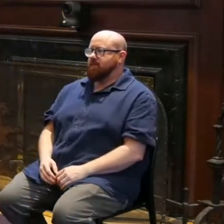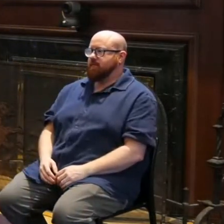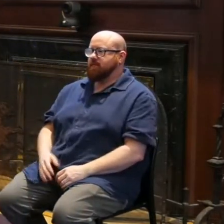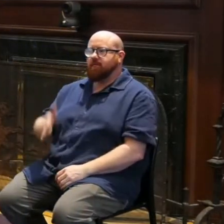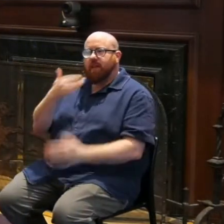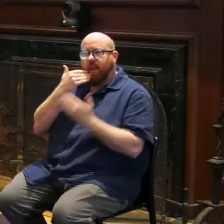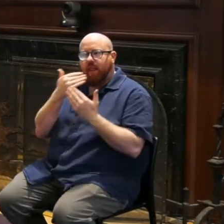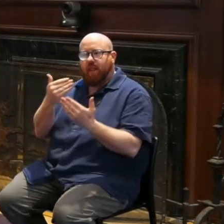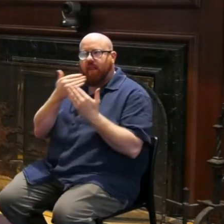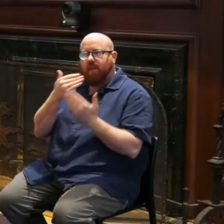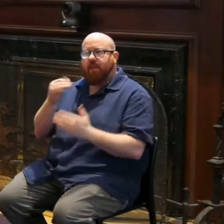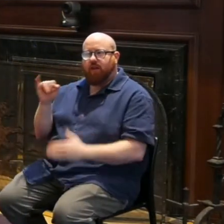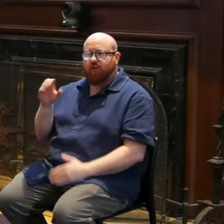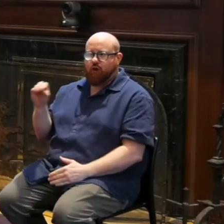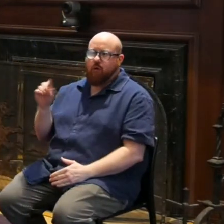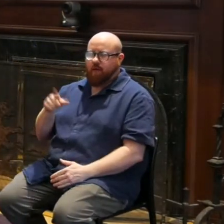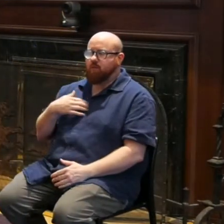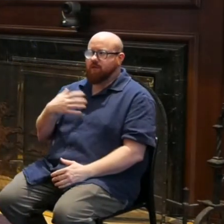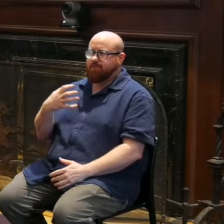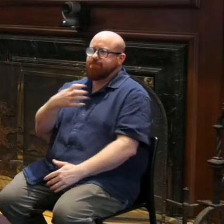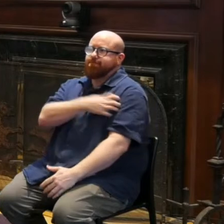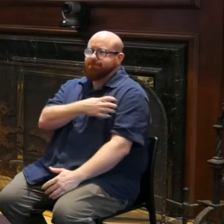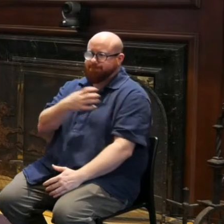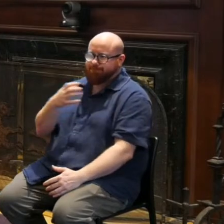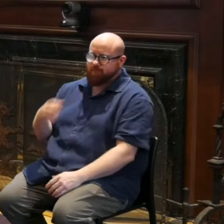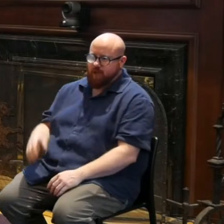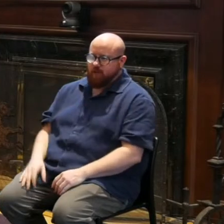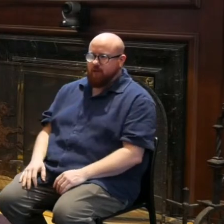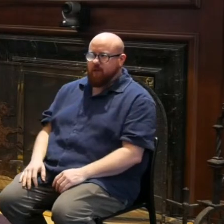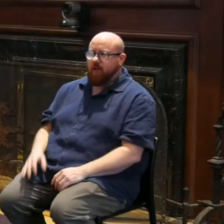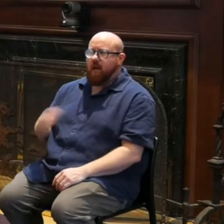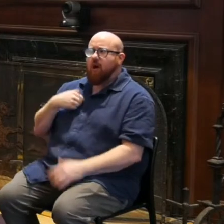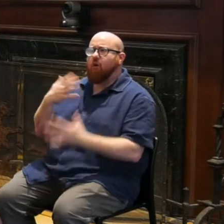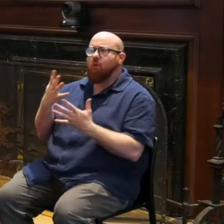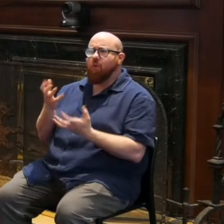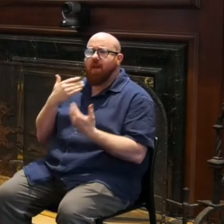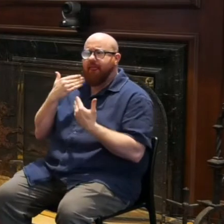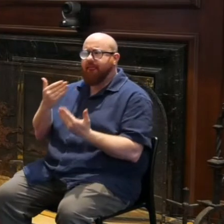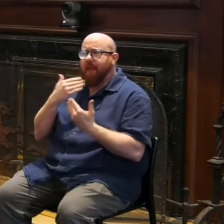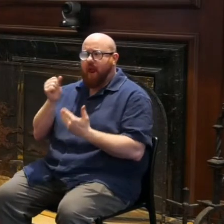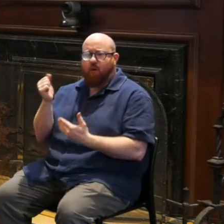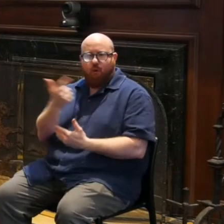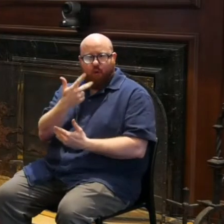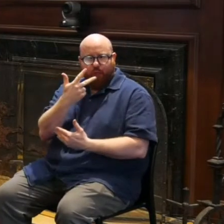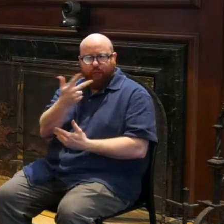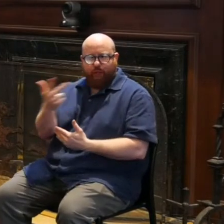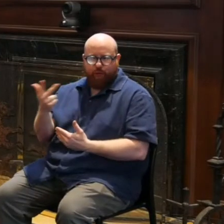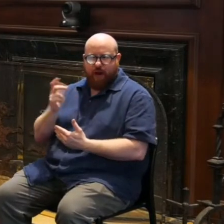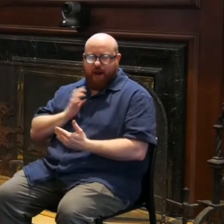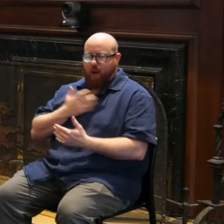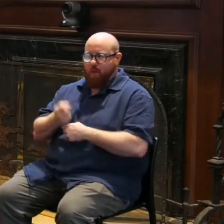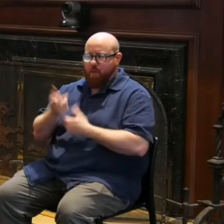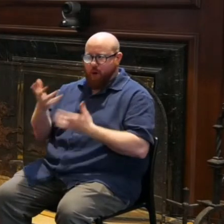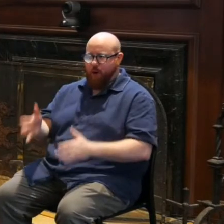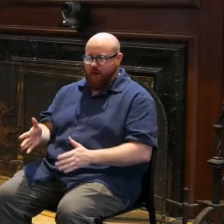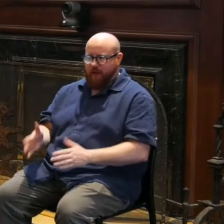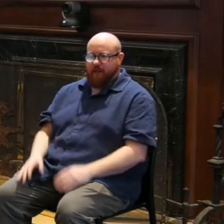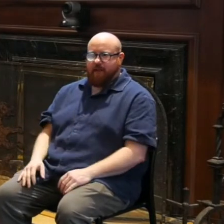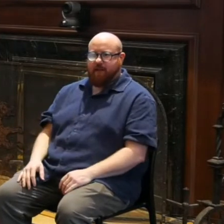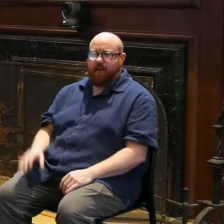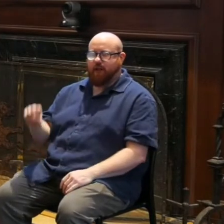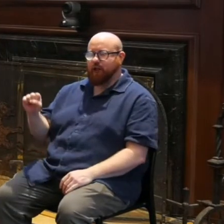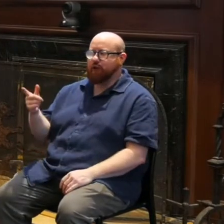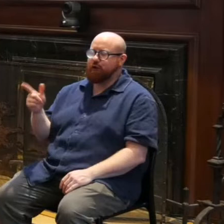Well, thank you, Joe. That was really powerful. And I want to just thank again all three of our feature poets,